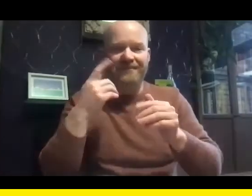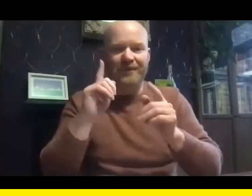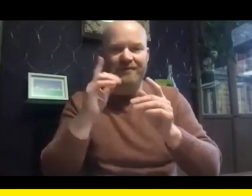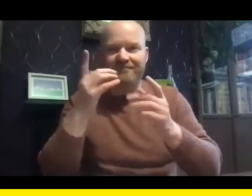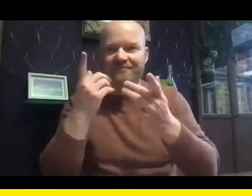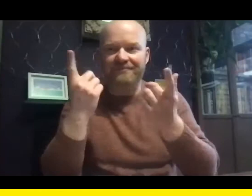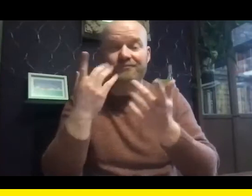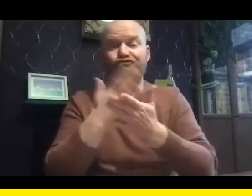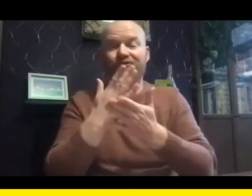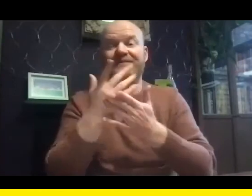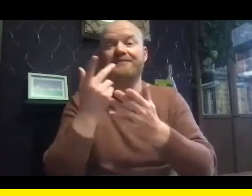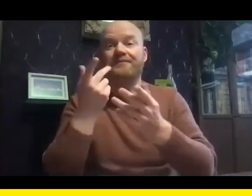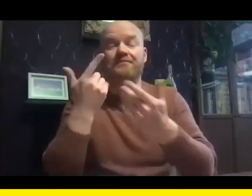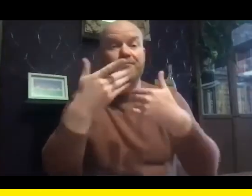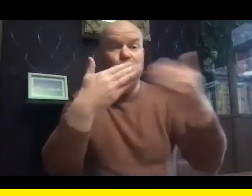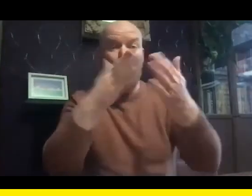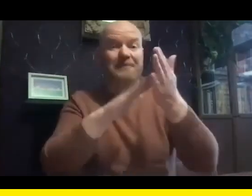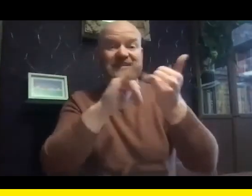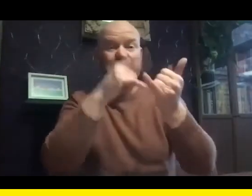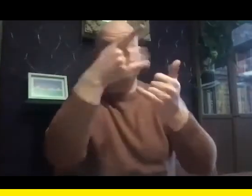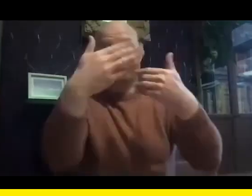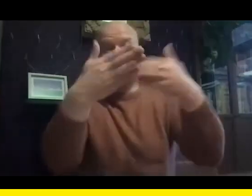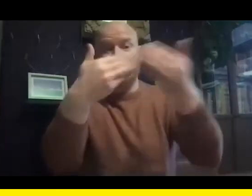first time I'd actually ever been in an interview.